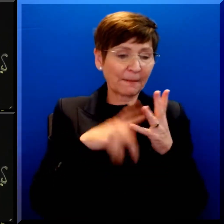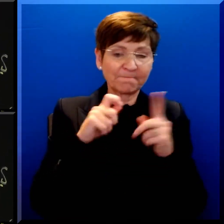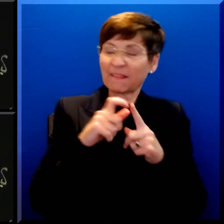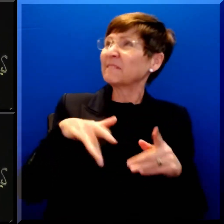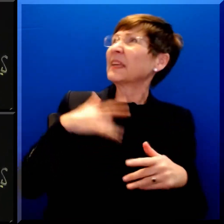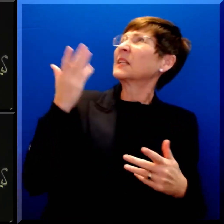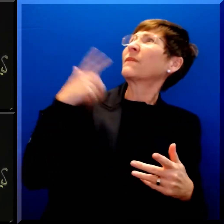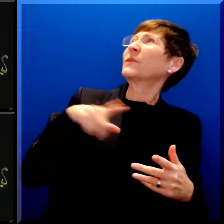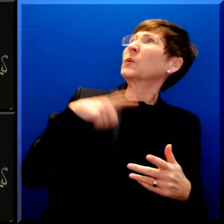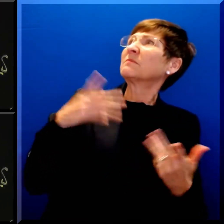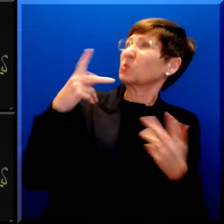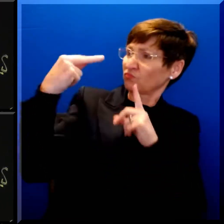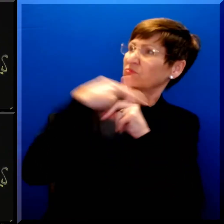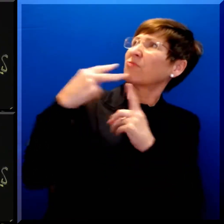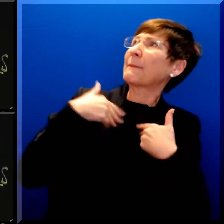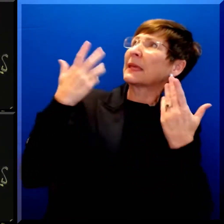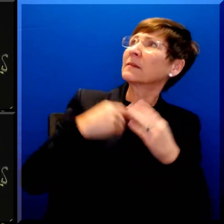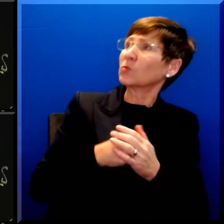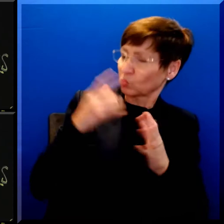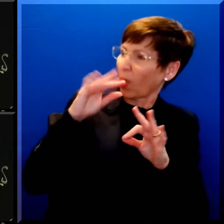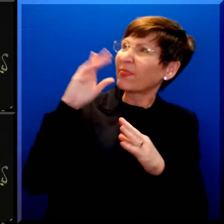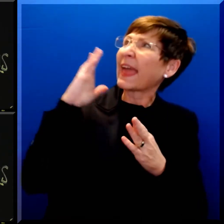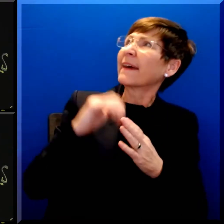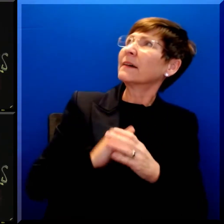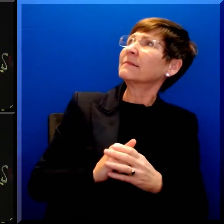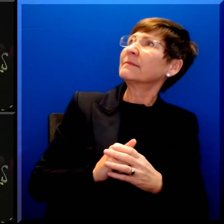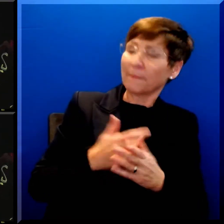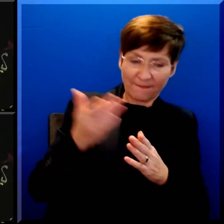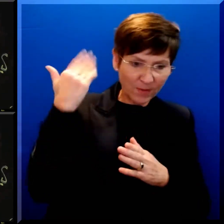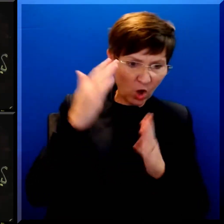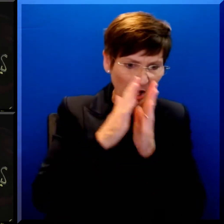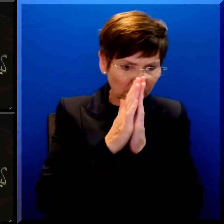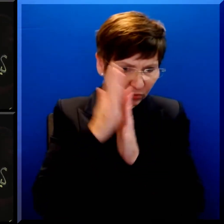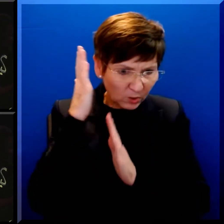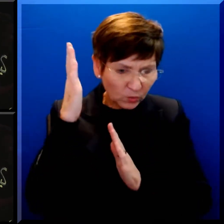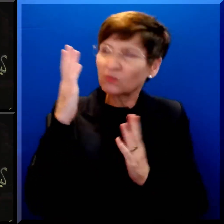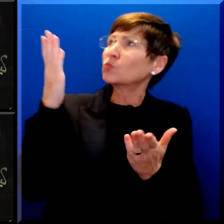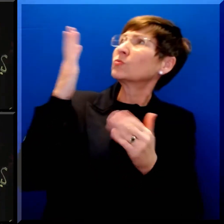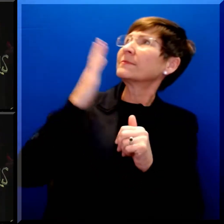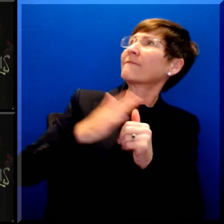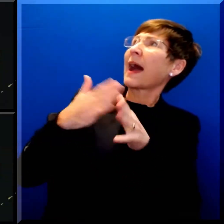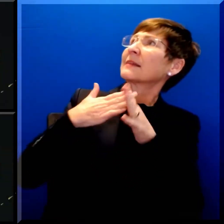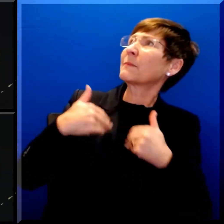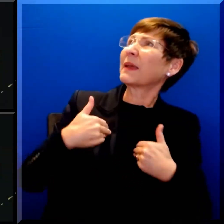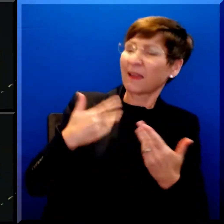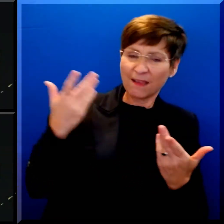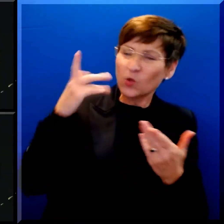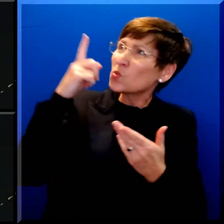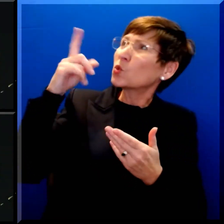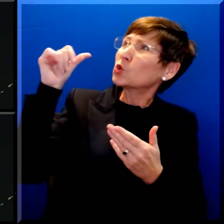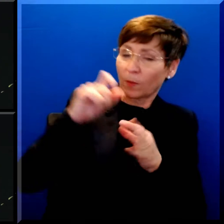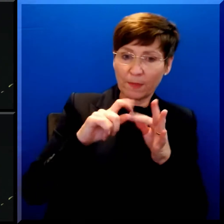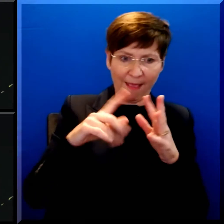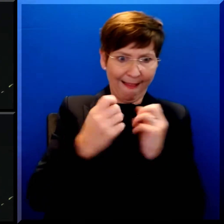God. God was answering my prayers. Now he's not. I thought I could trust a loving God. What kind of loving